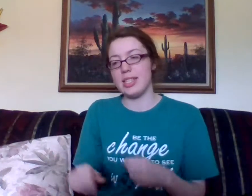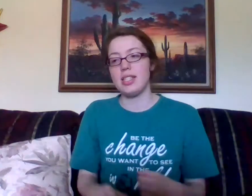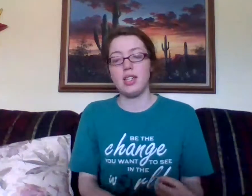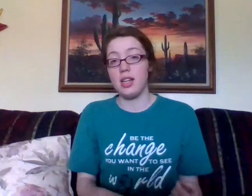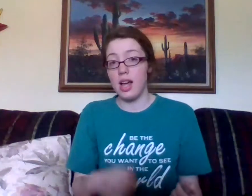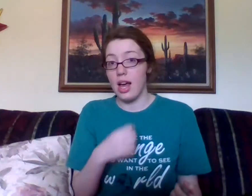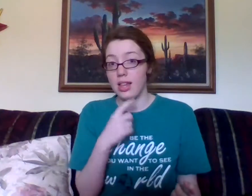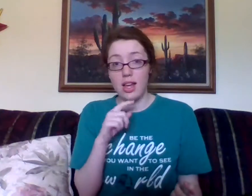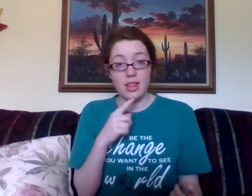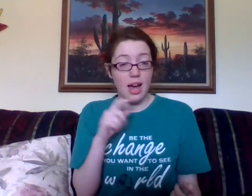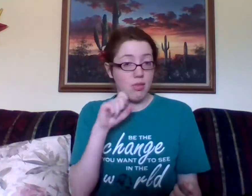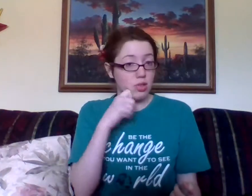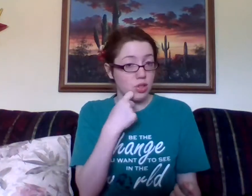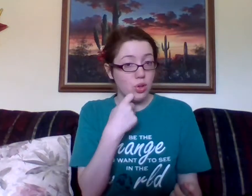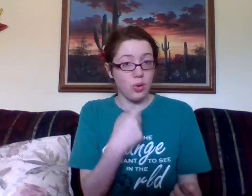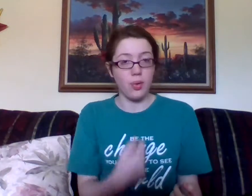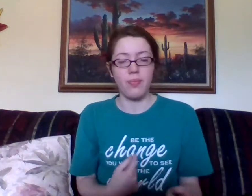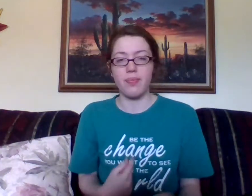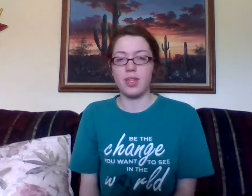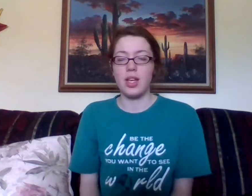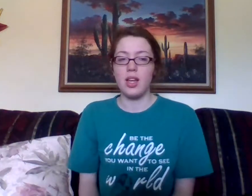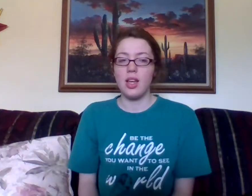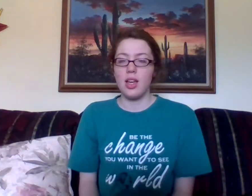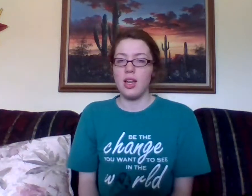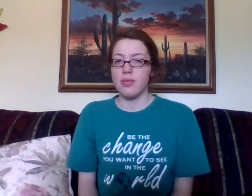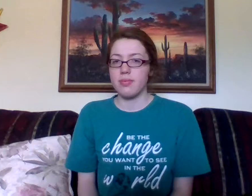movement. I thought that was cool.